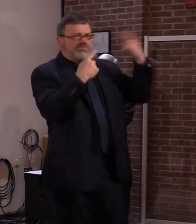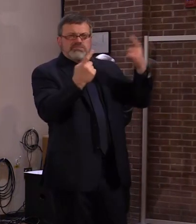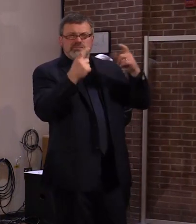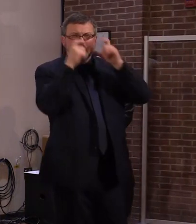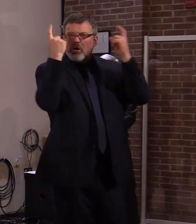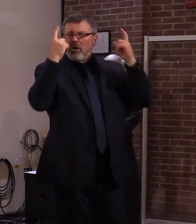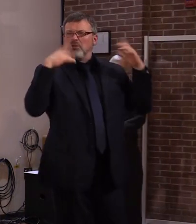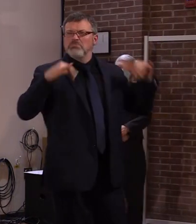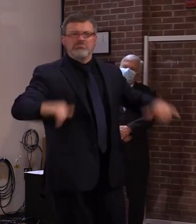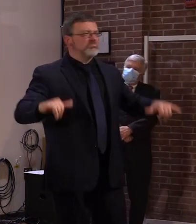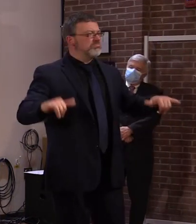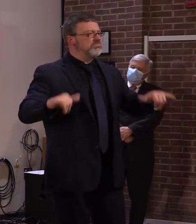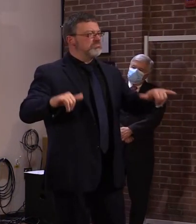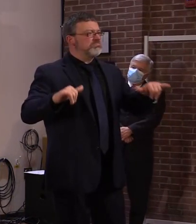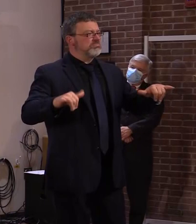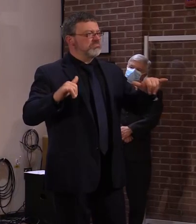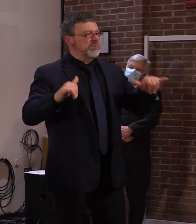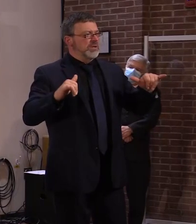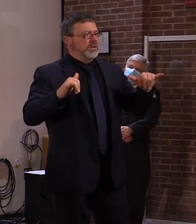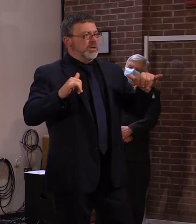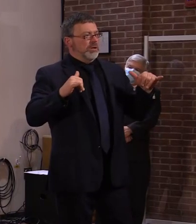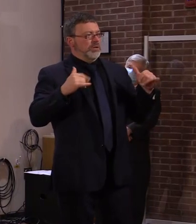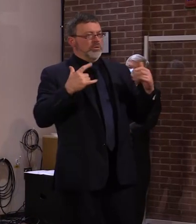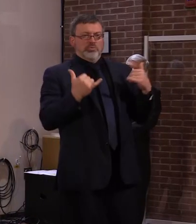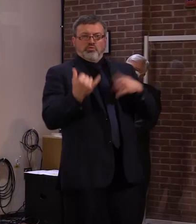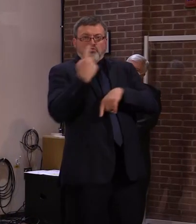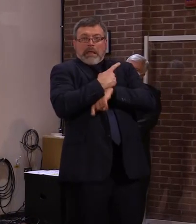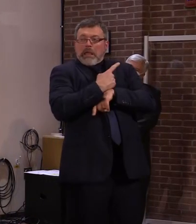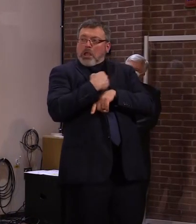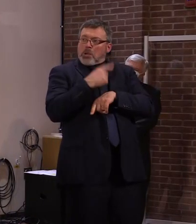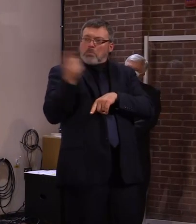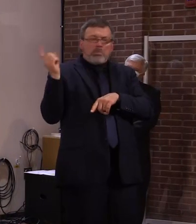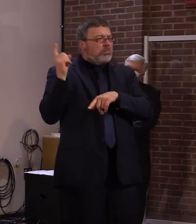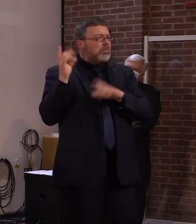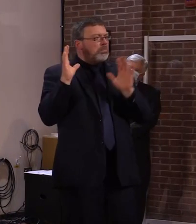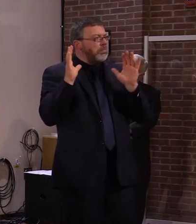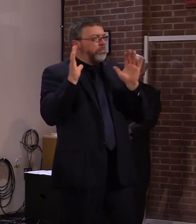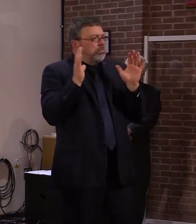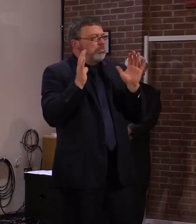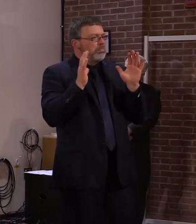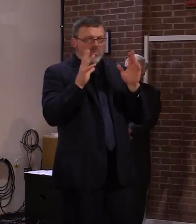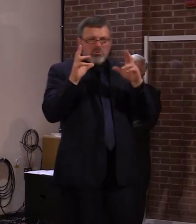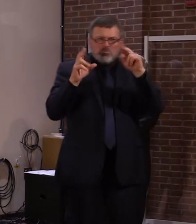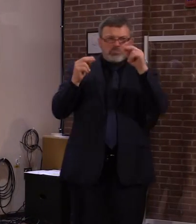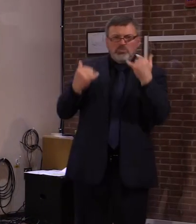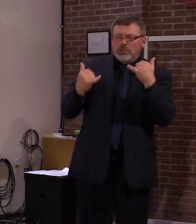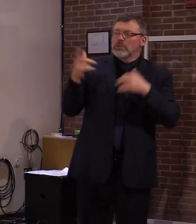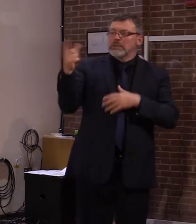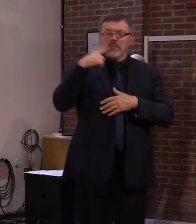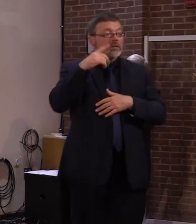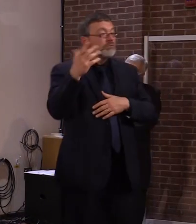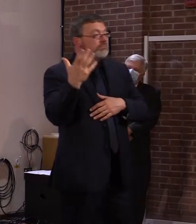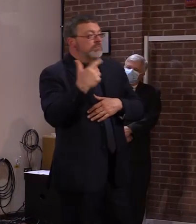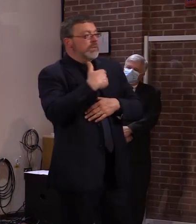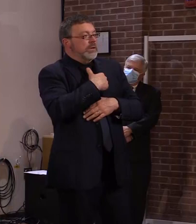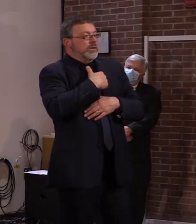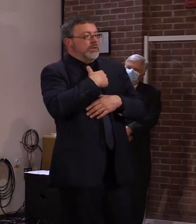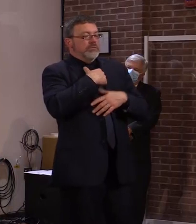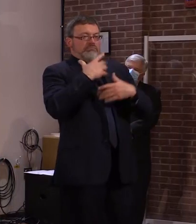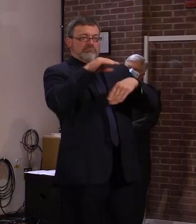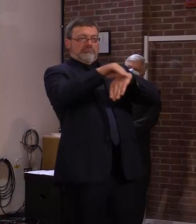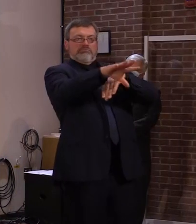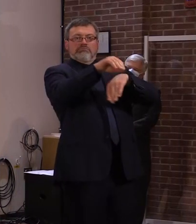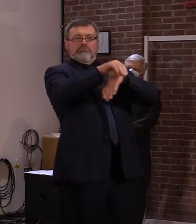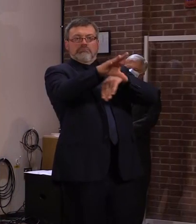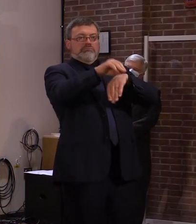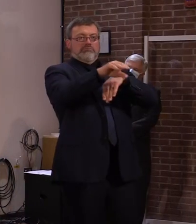certain situations, you should be considering wearing a mask. While I feel we've felt in the past we've